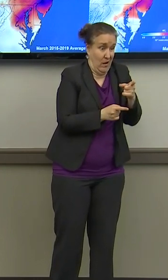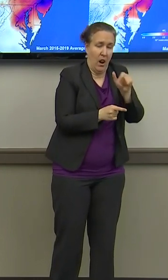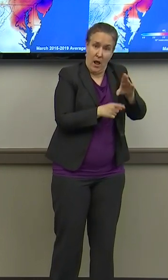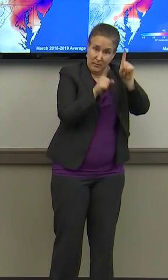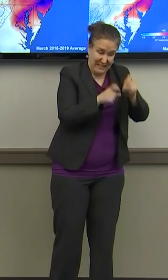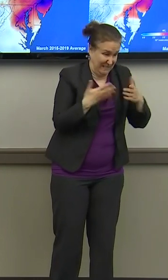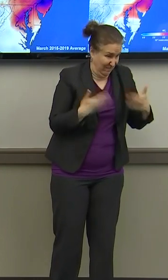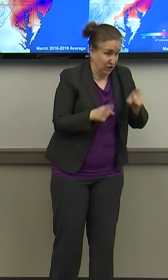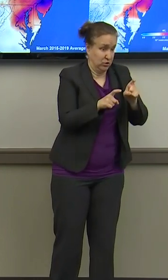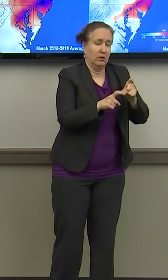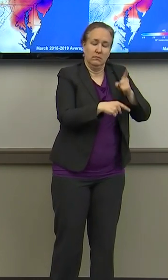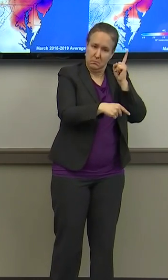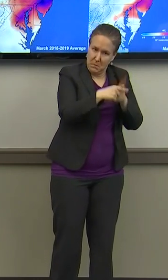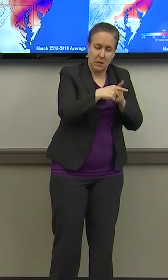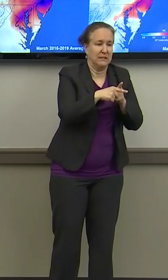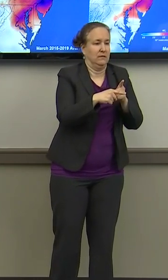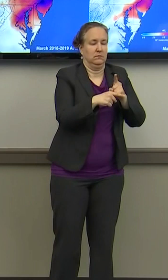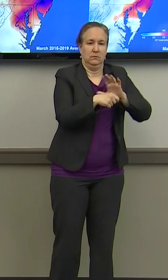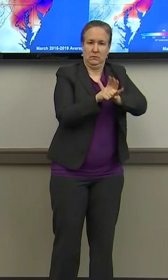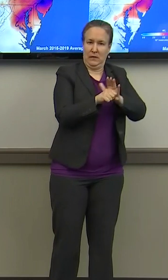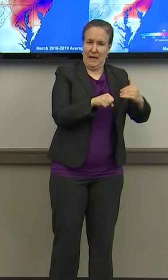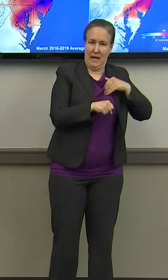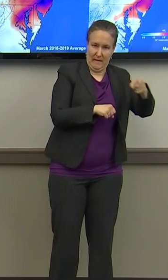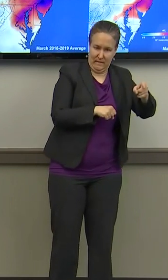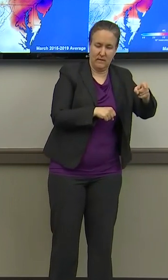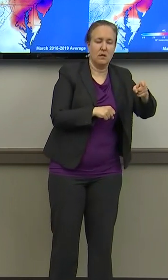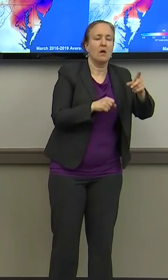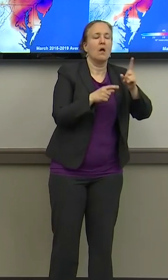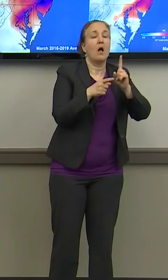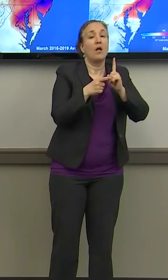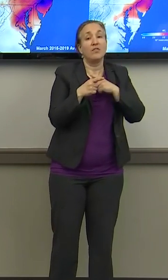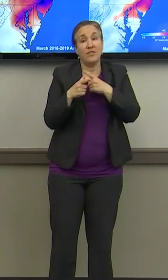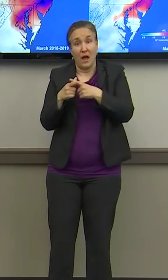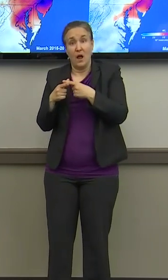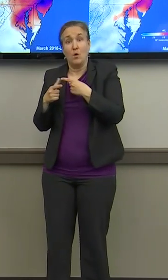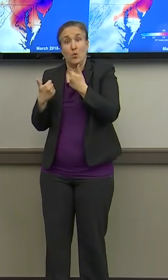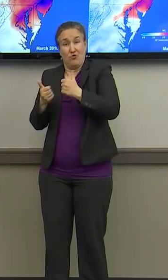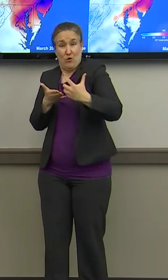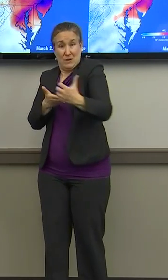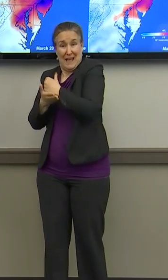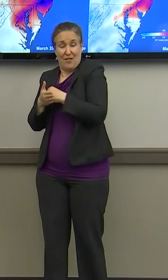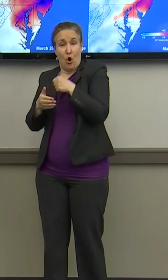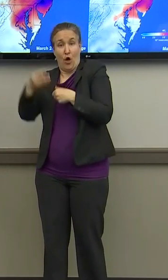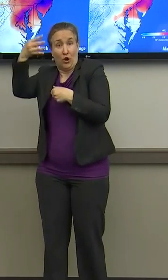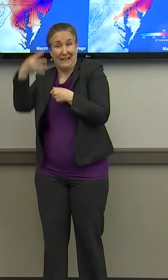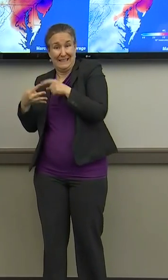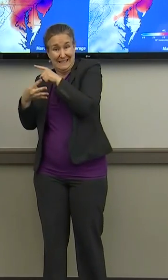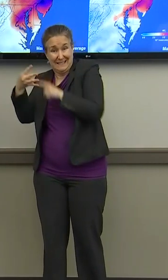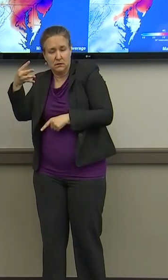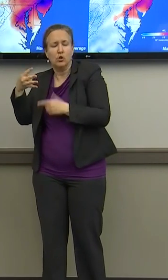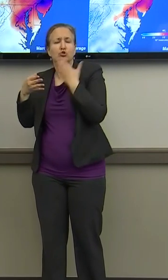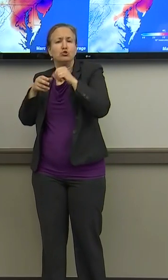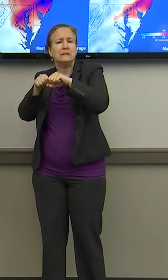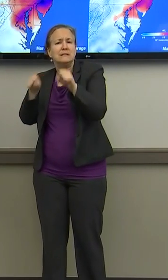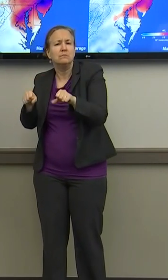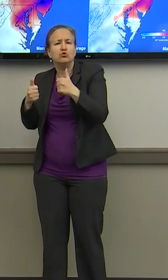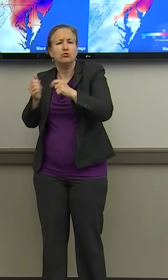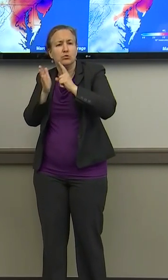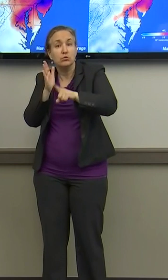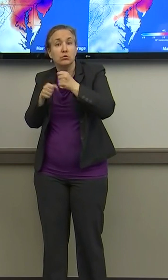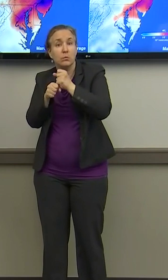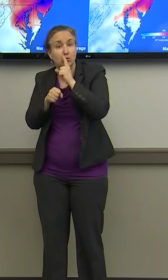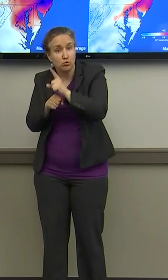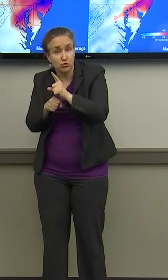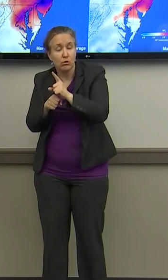test that was positive for COVID-19. And then what we've been working on and gathering together is a good system to make sure that we